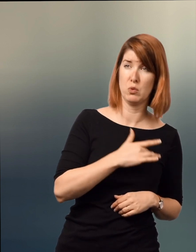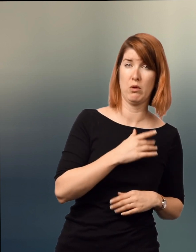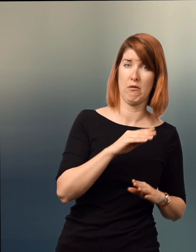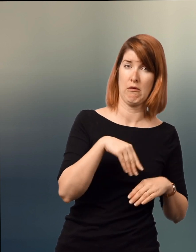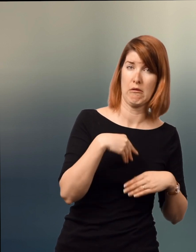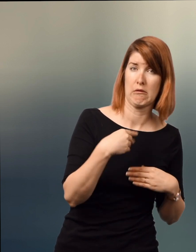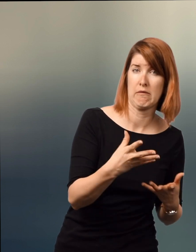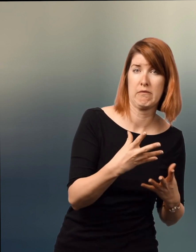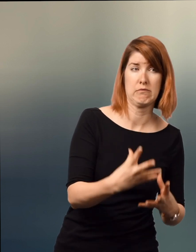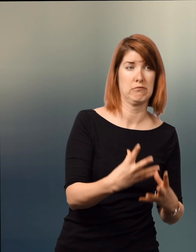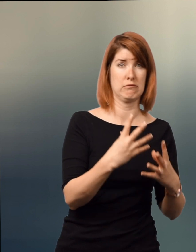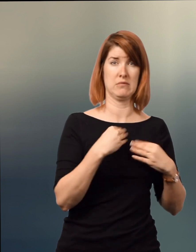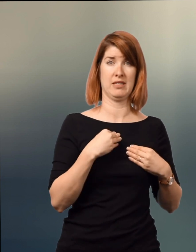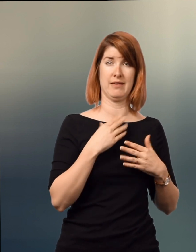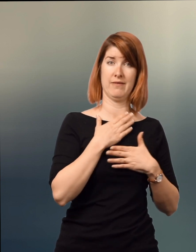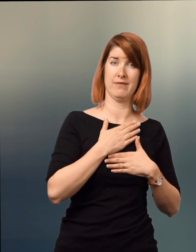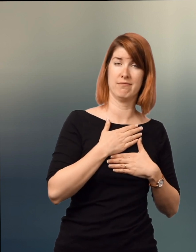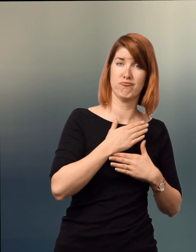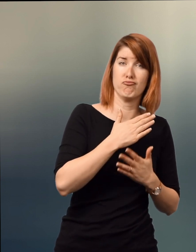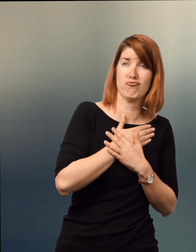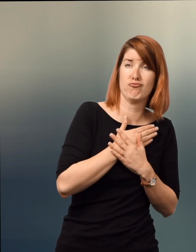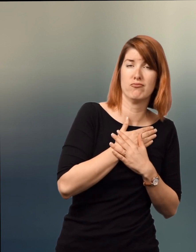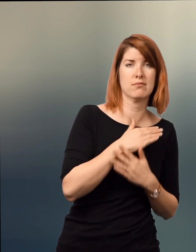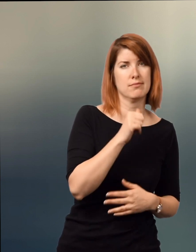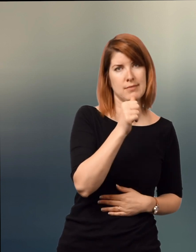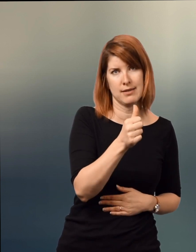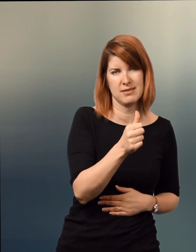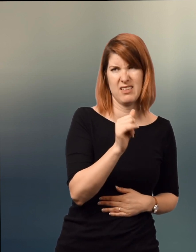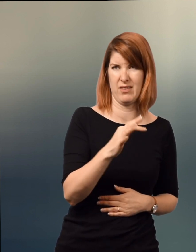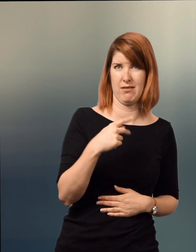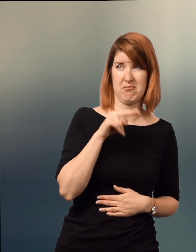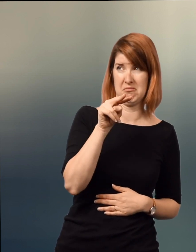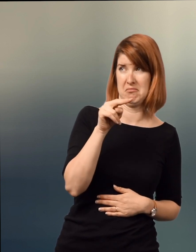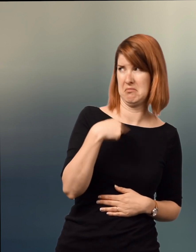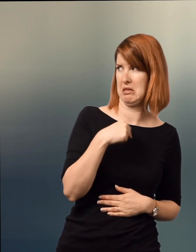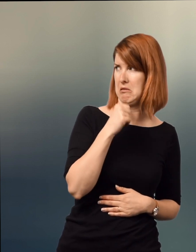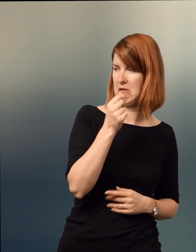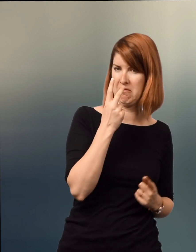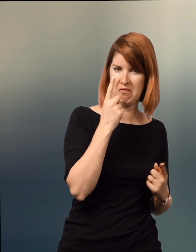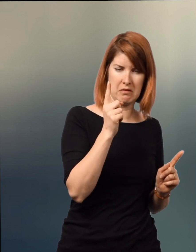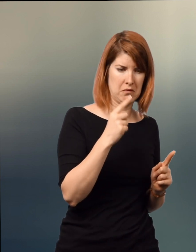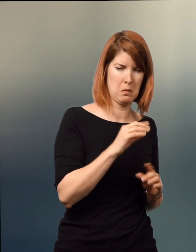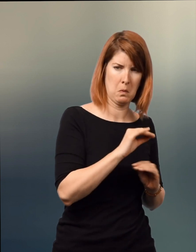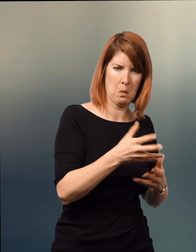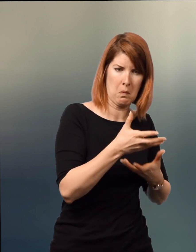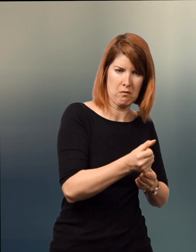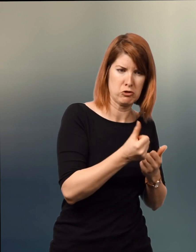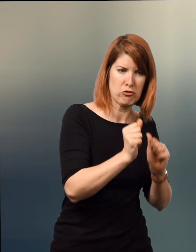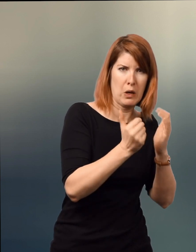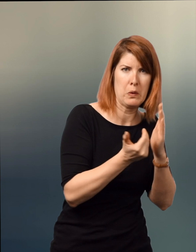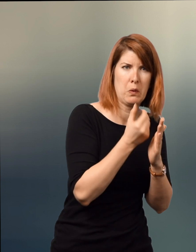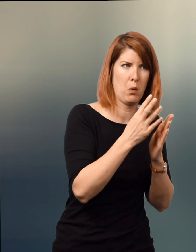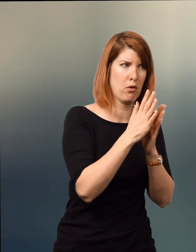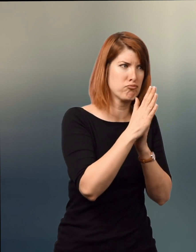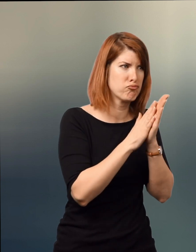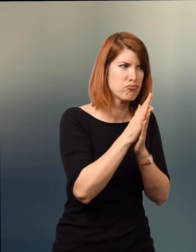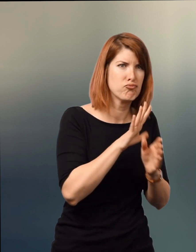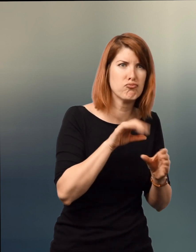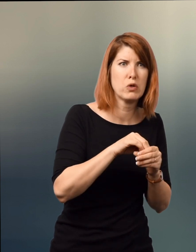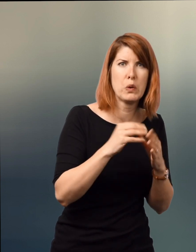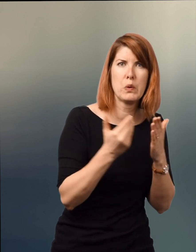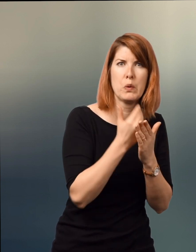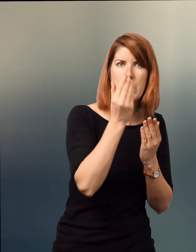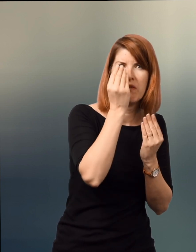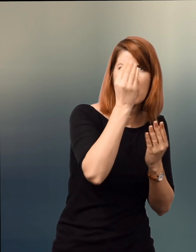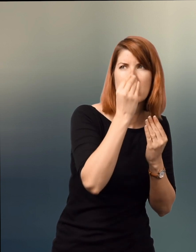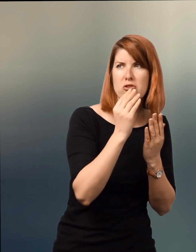will they genuinely give or receive affection. A child who sees themselves as ineffective will not have the confidence to try new things or